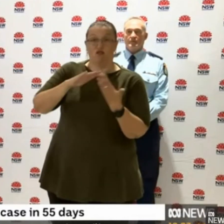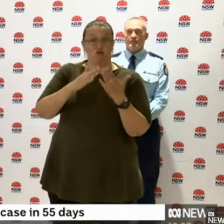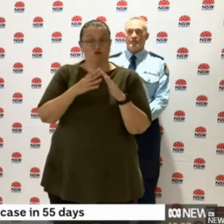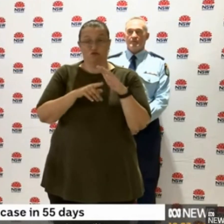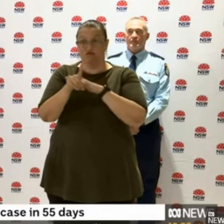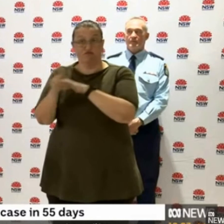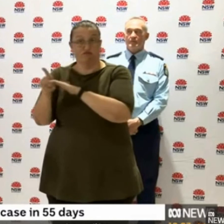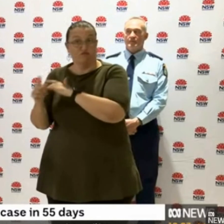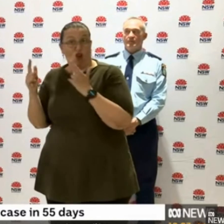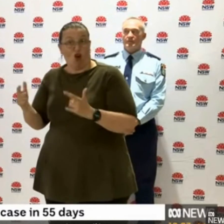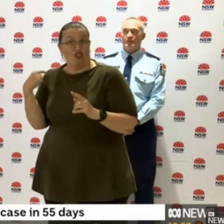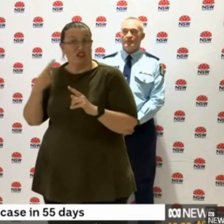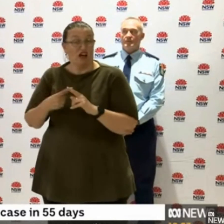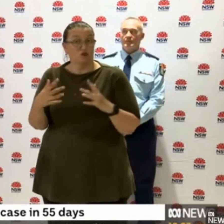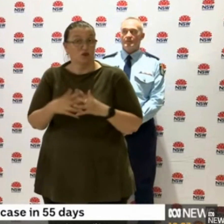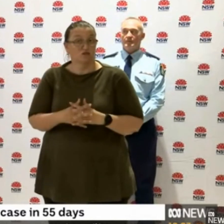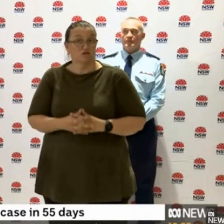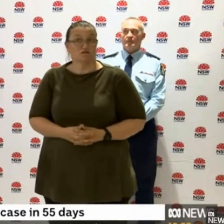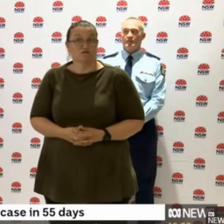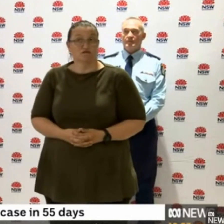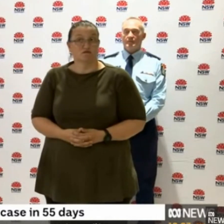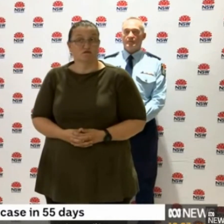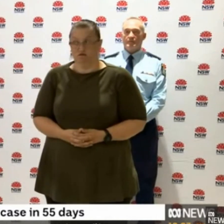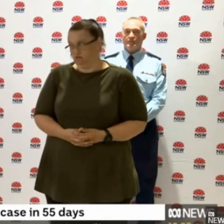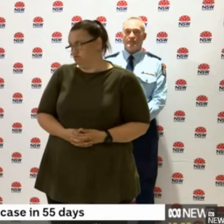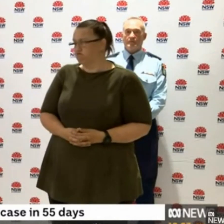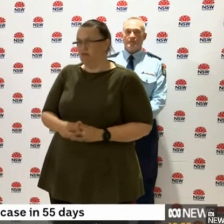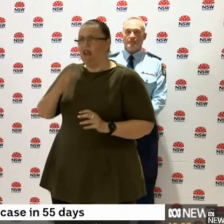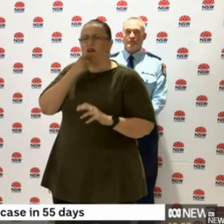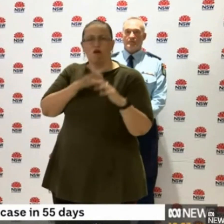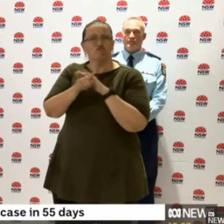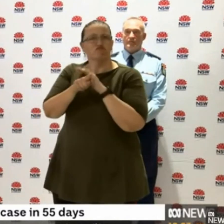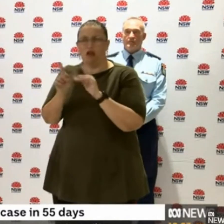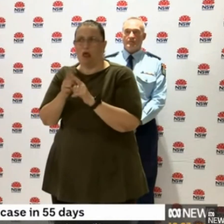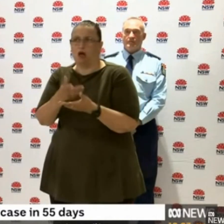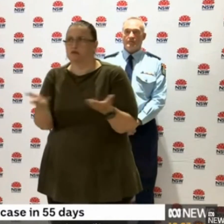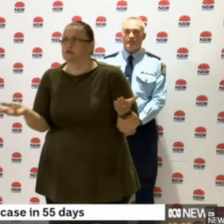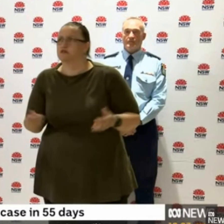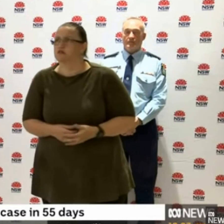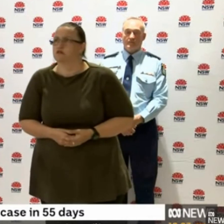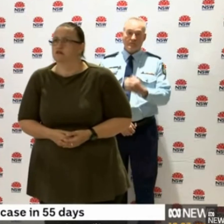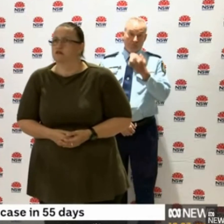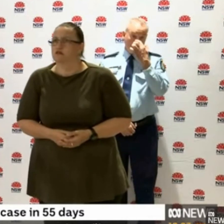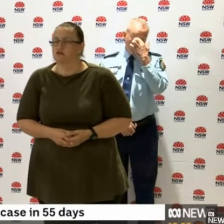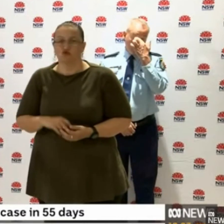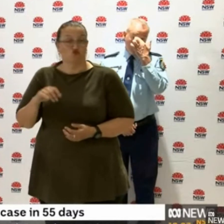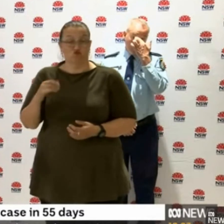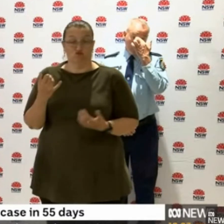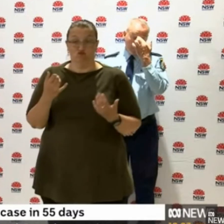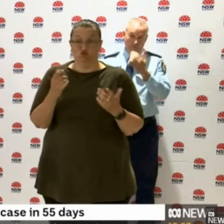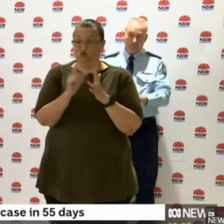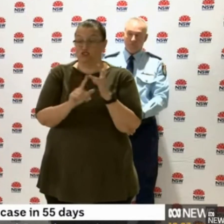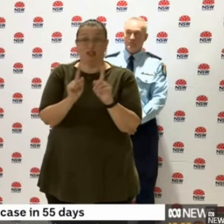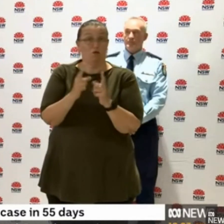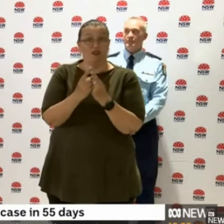lot in this past week? He's been out and about, but not excessively. So it's certainly a case of just doing what we've been doing for more than a